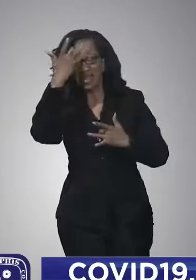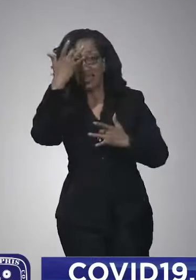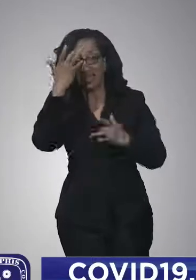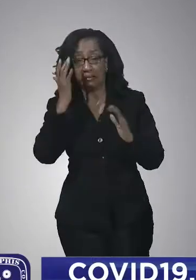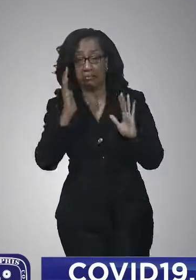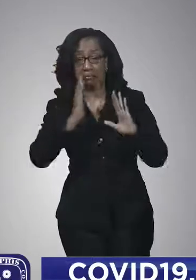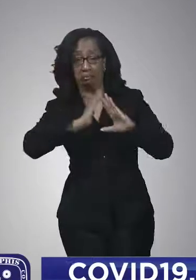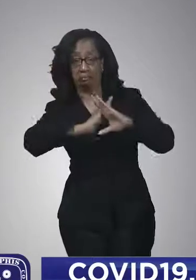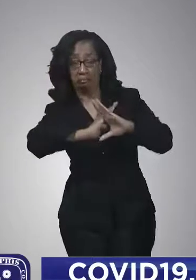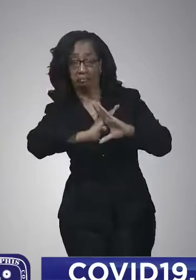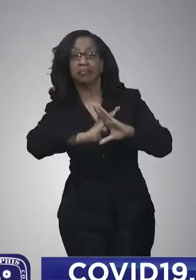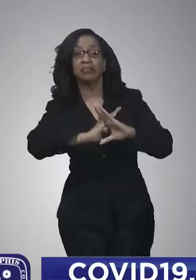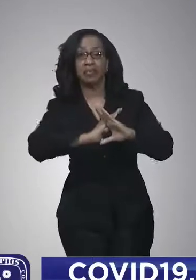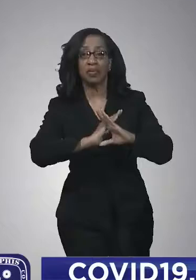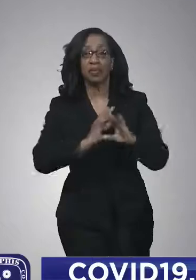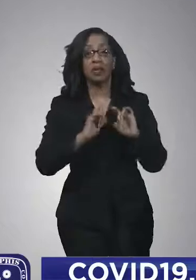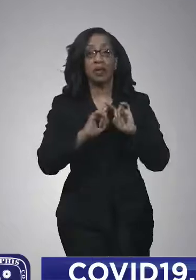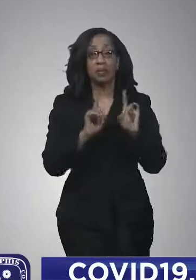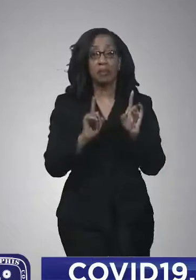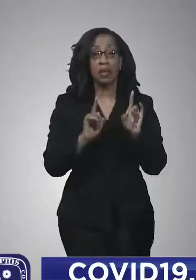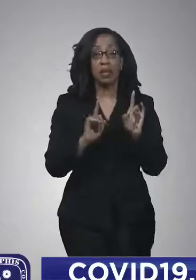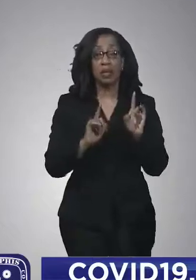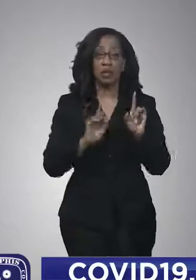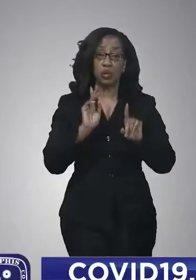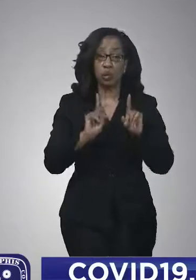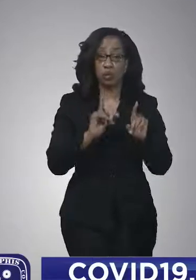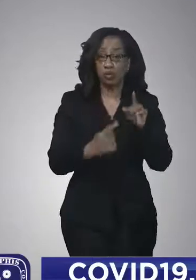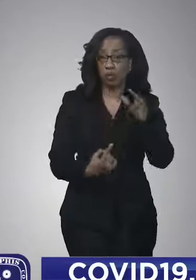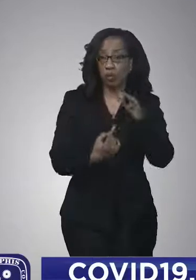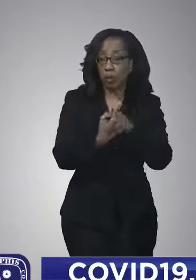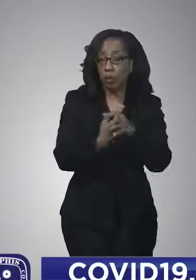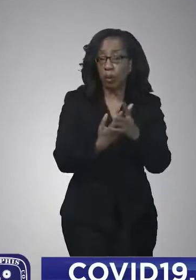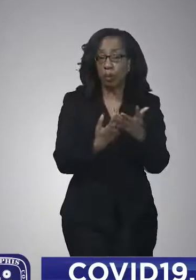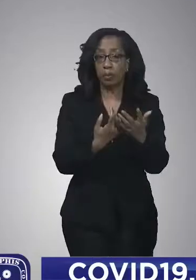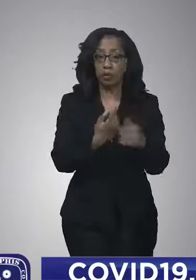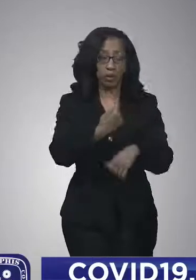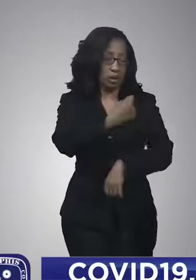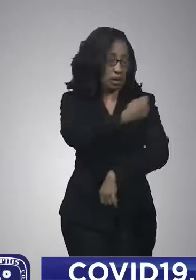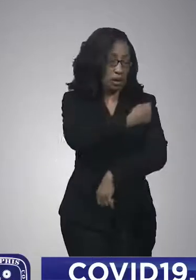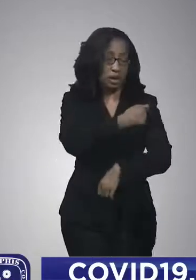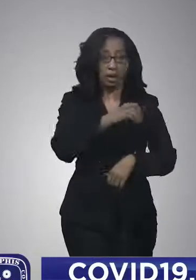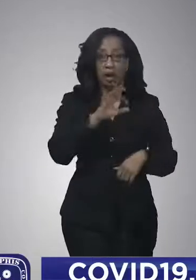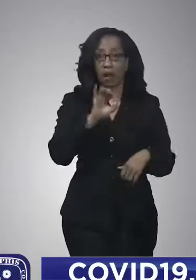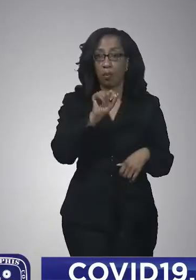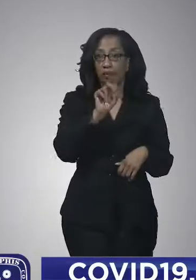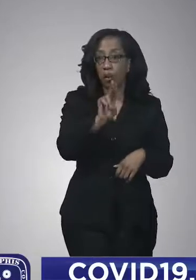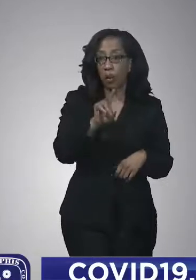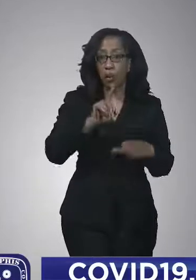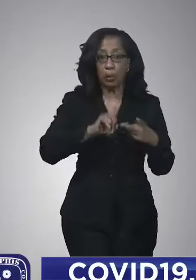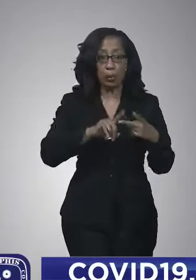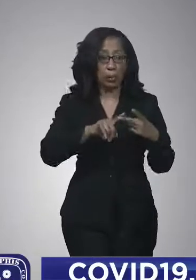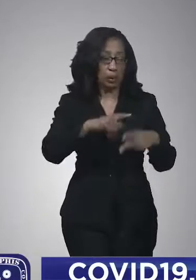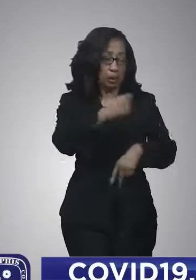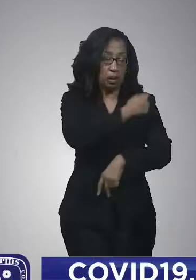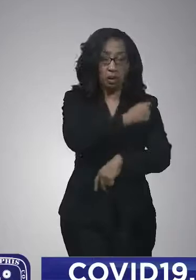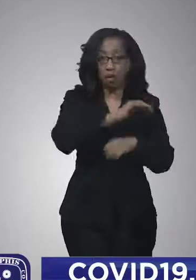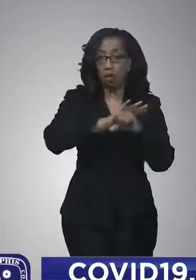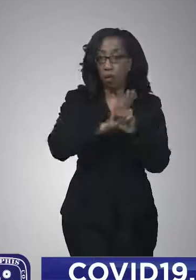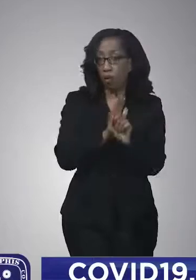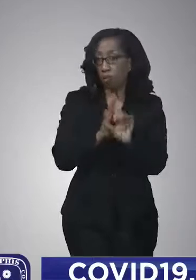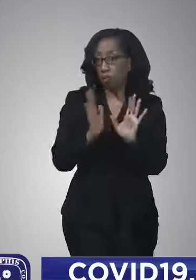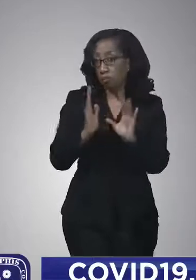point where you will show up, you will get your flu vaccine, you will get your COVID vaccine for the season, and you'll be